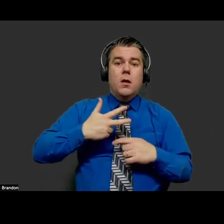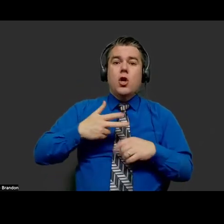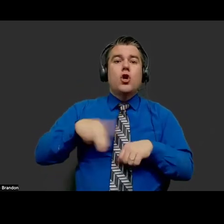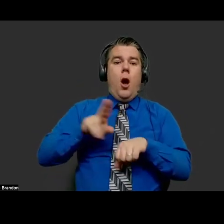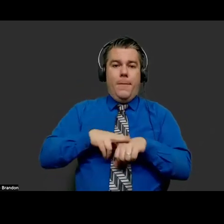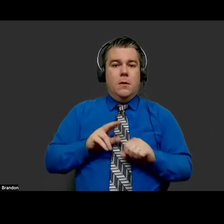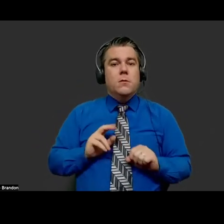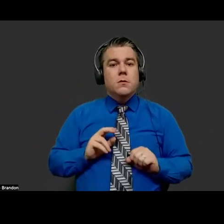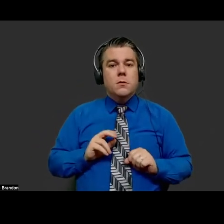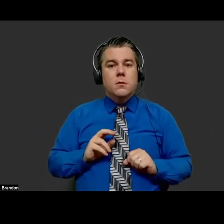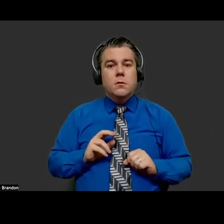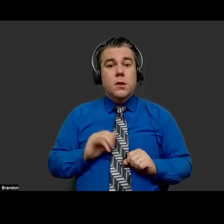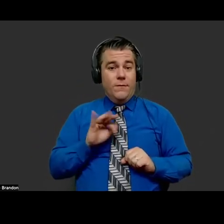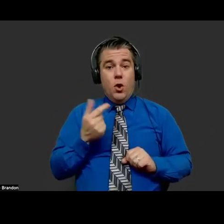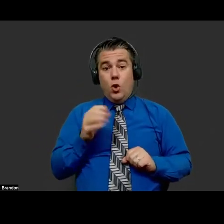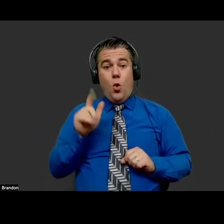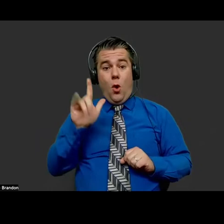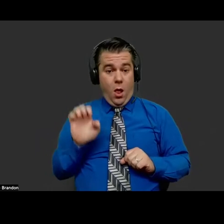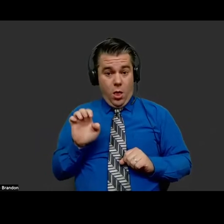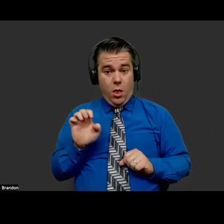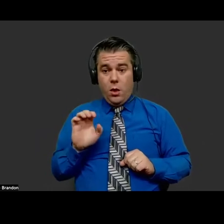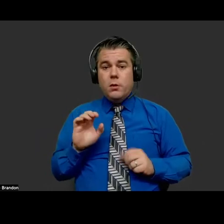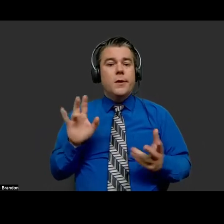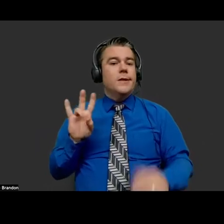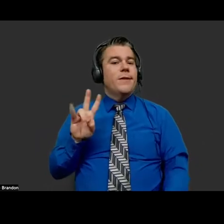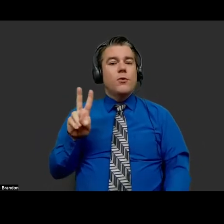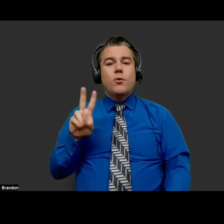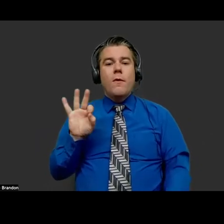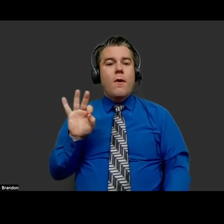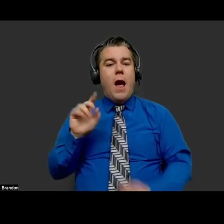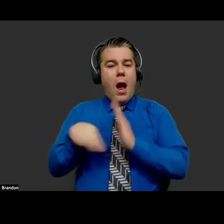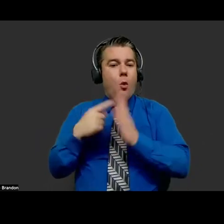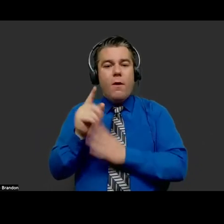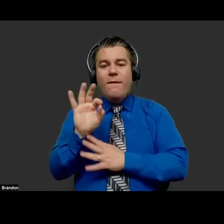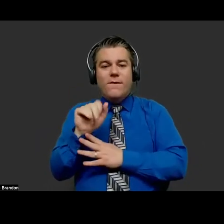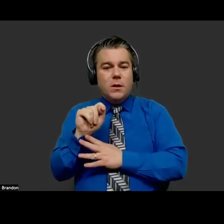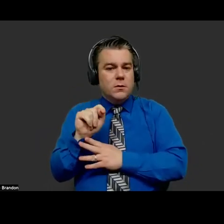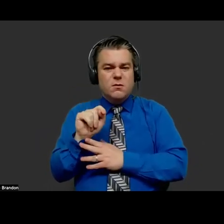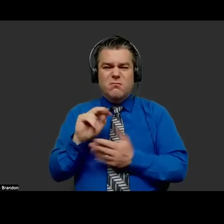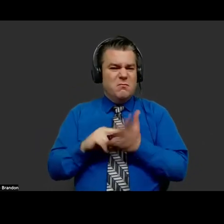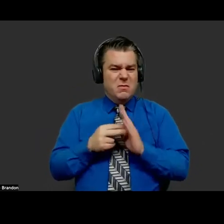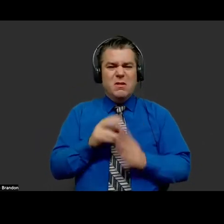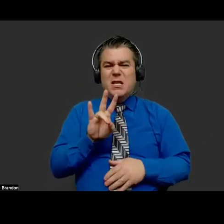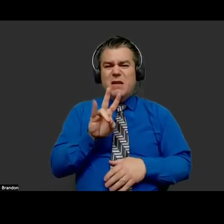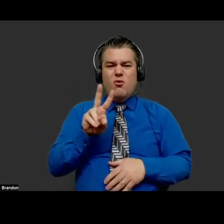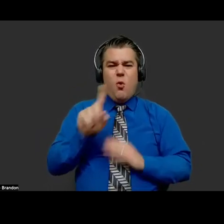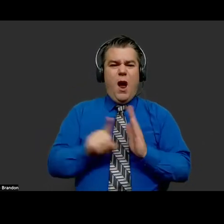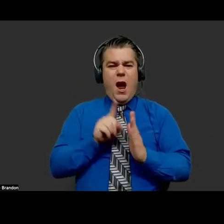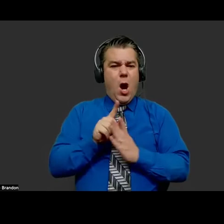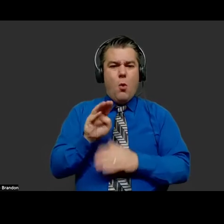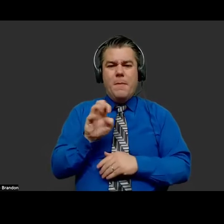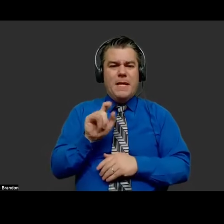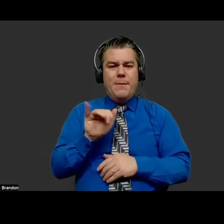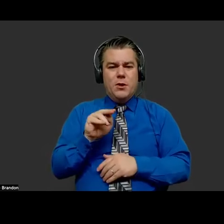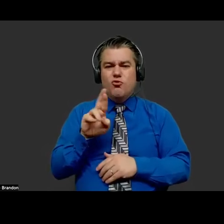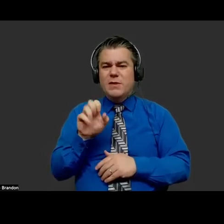you go and Google 72-hour fast, what does a 72-hour fast do? Or a 72-hour metabolism reset?